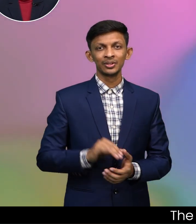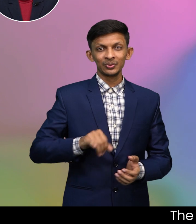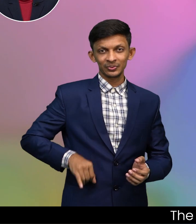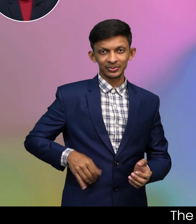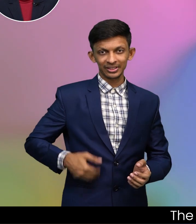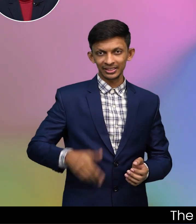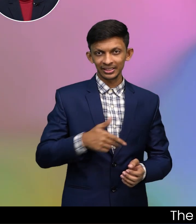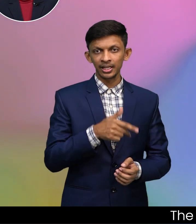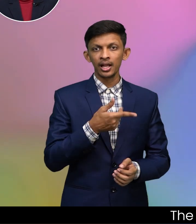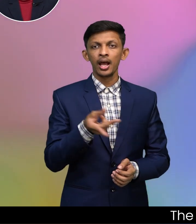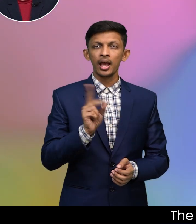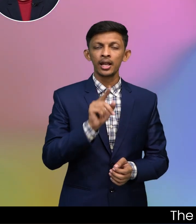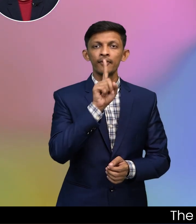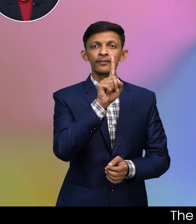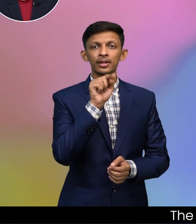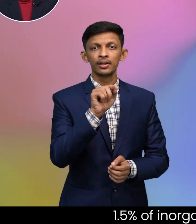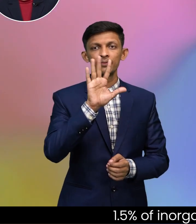creatine,